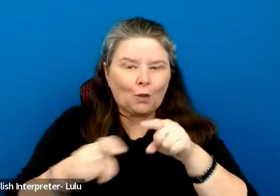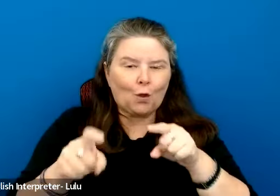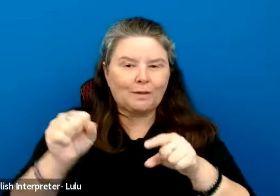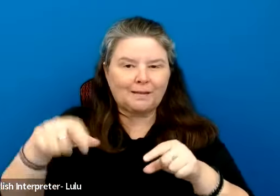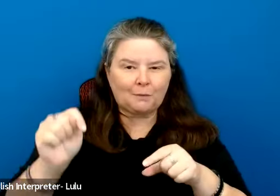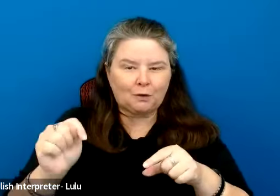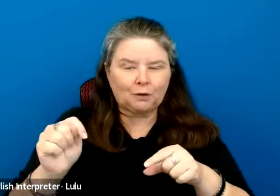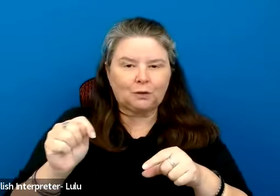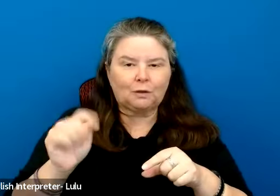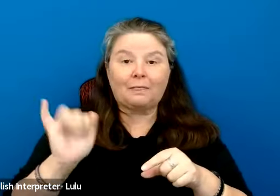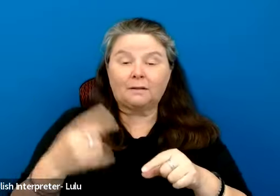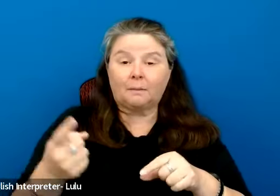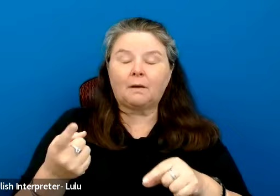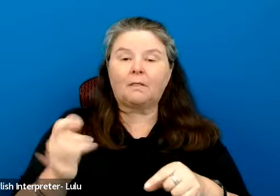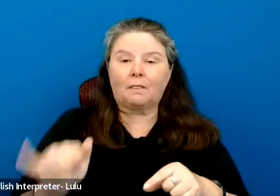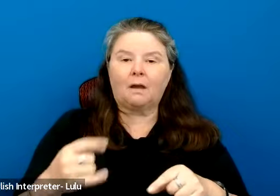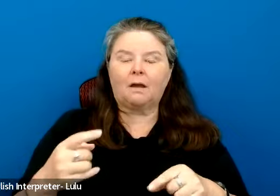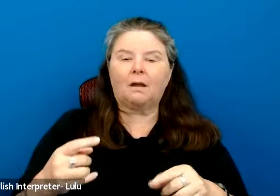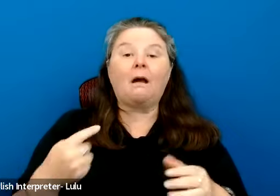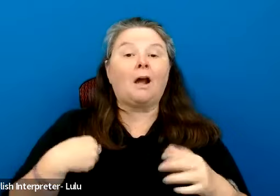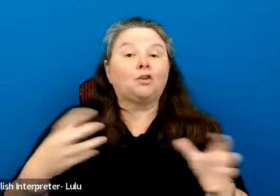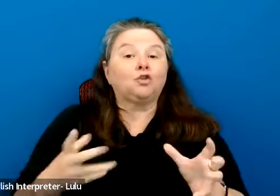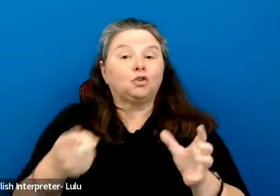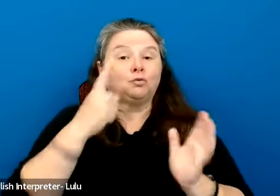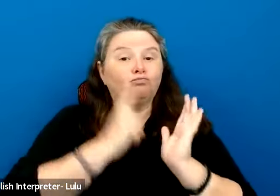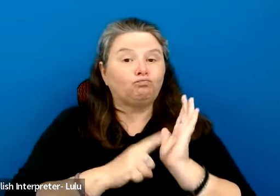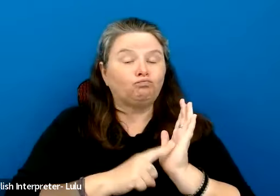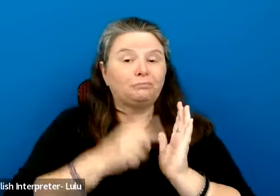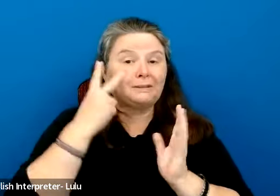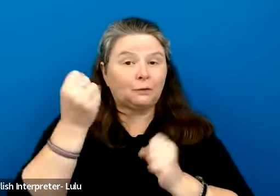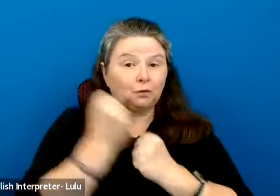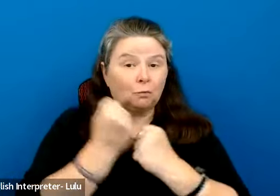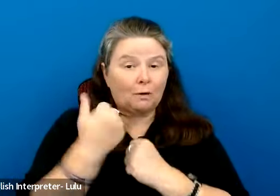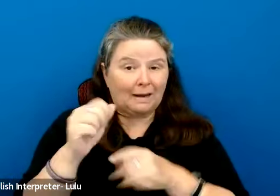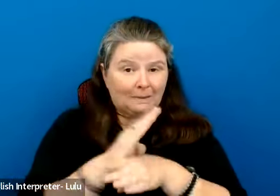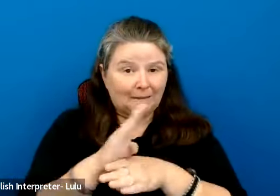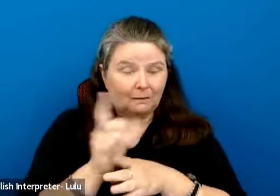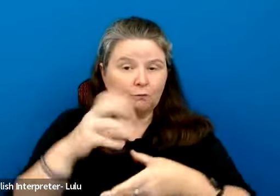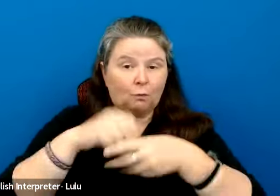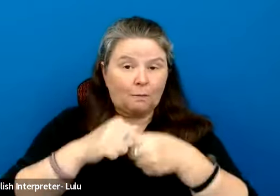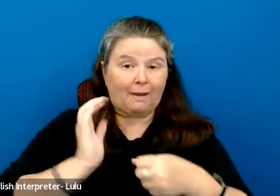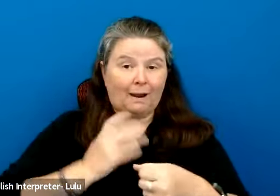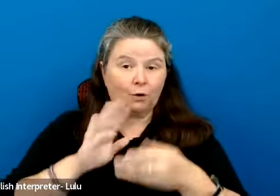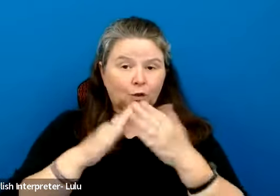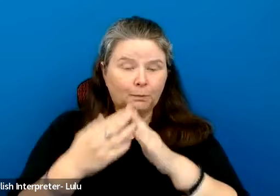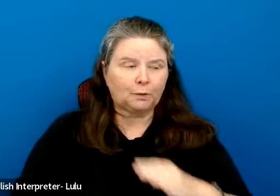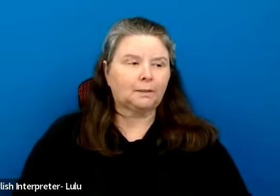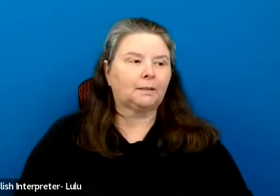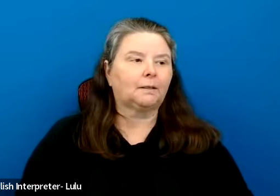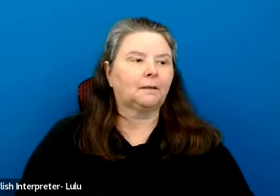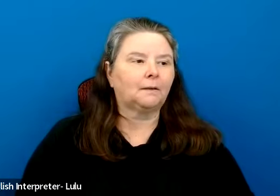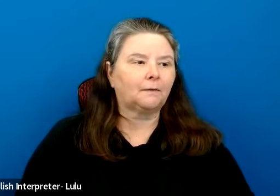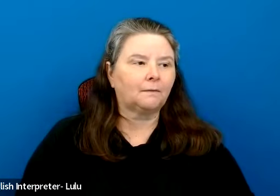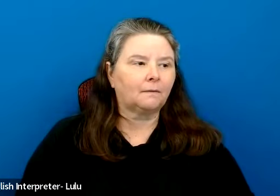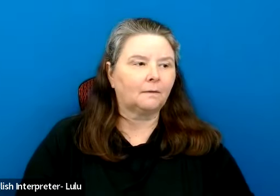September, that is something that I encourage you to check it out and see if you can support any businesses that are part of our community. Since we had